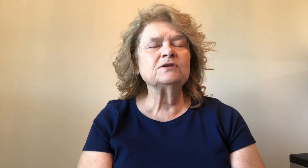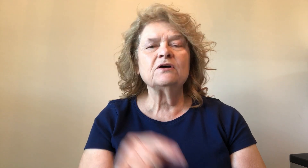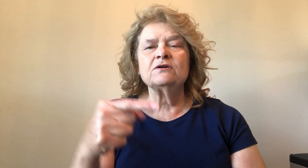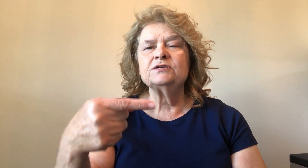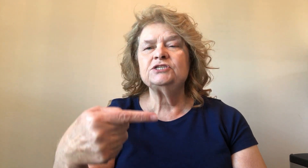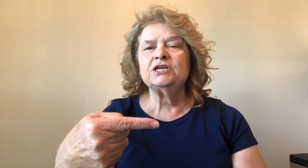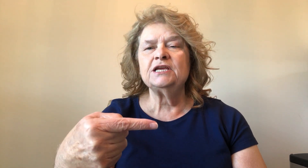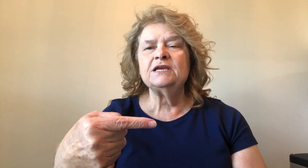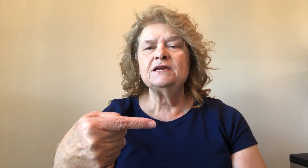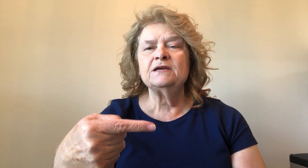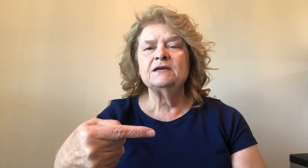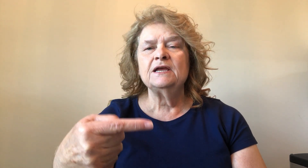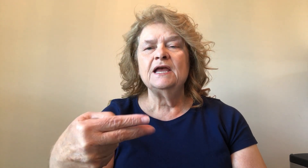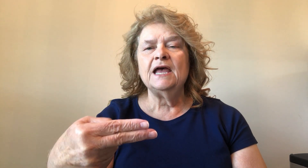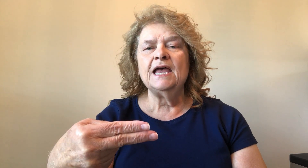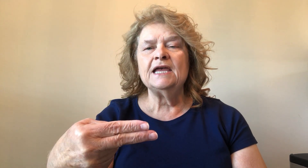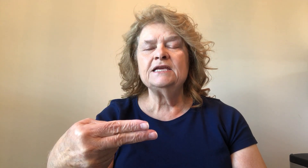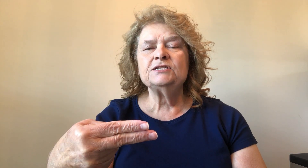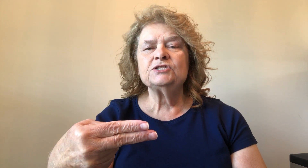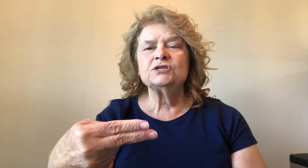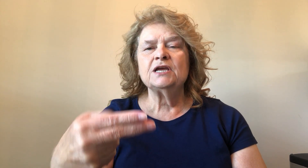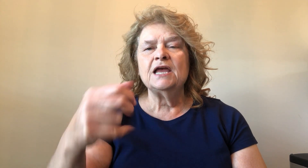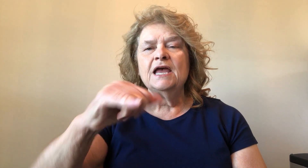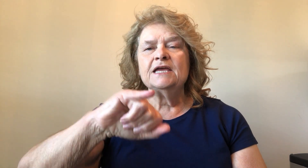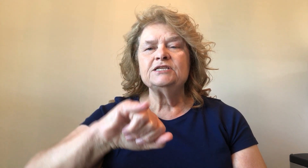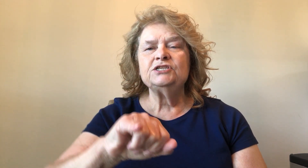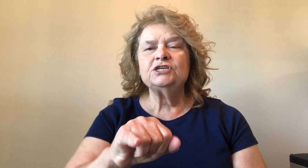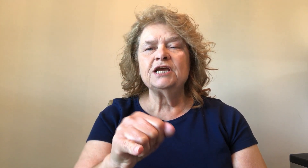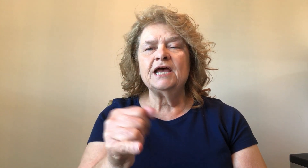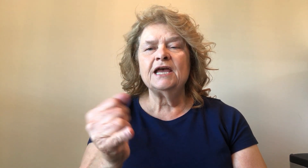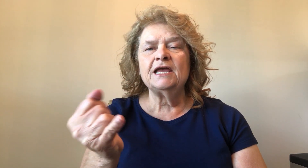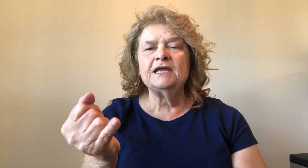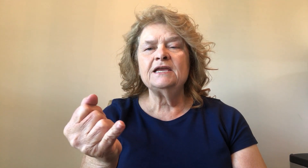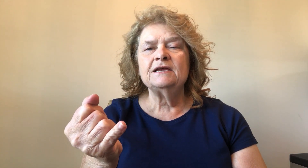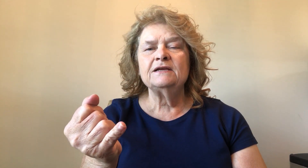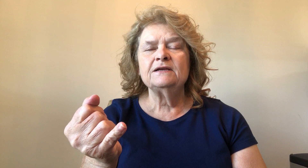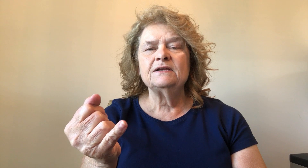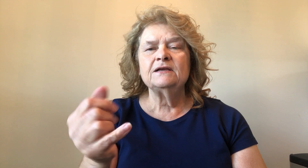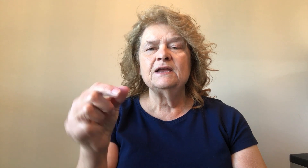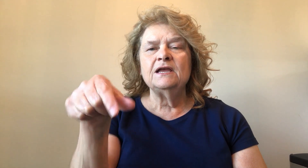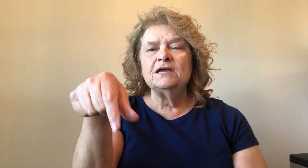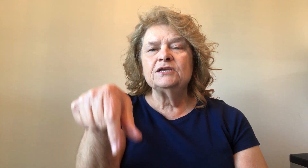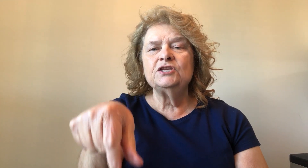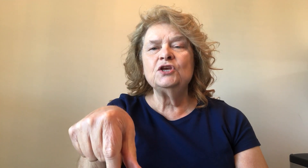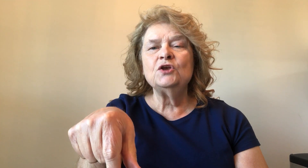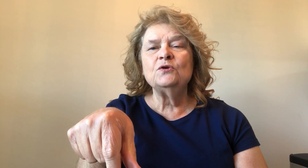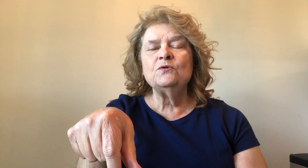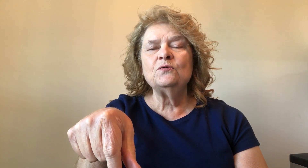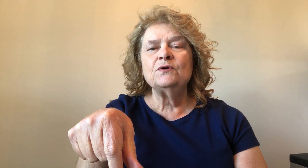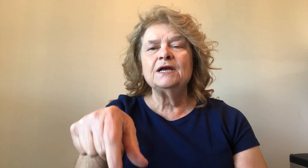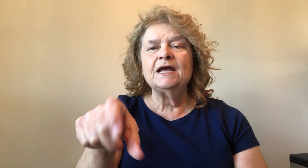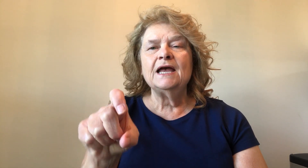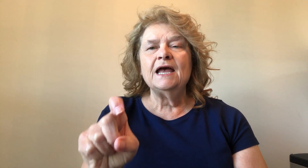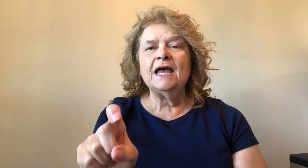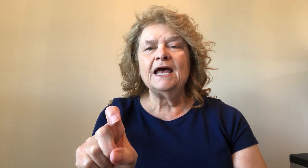are G, H, J, Q,